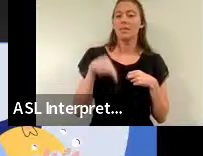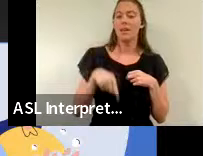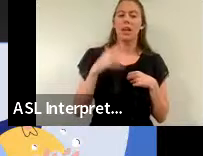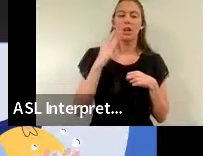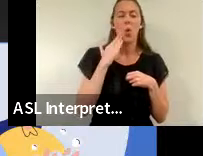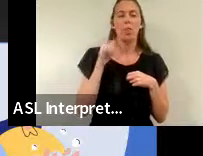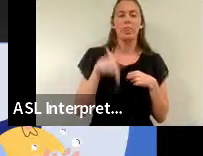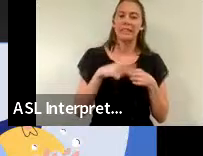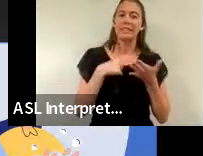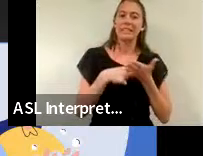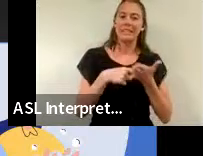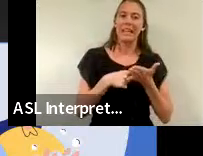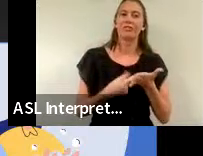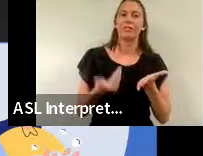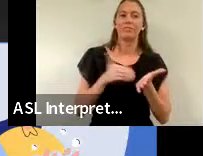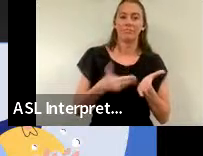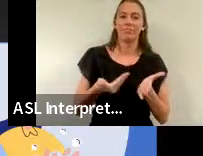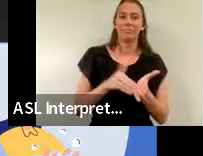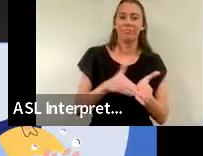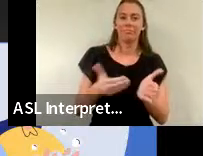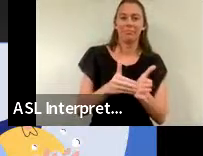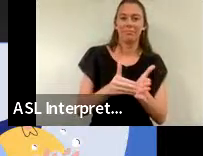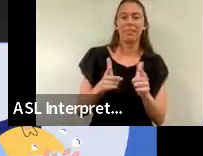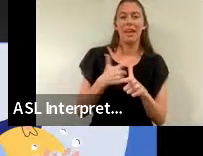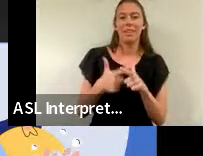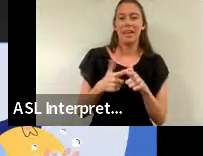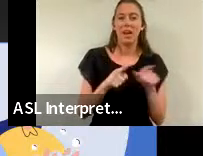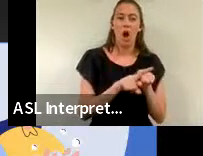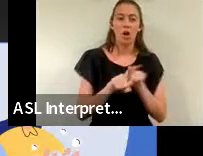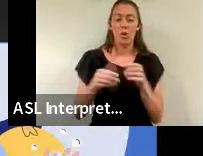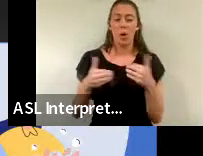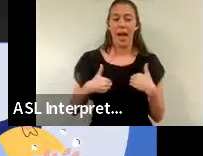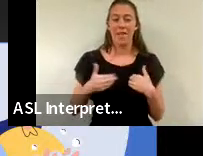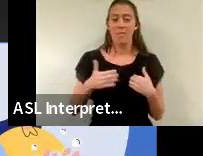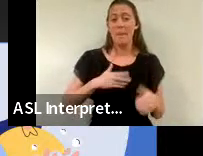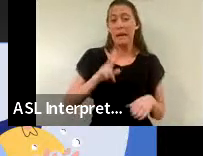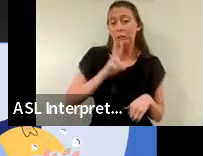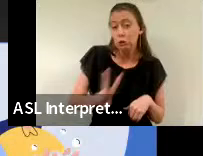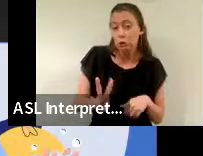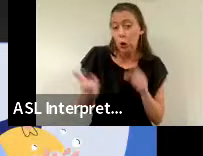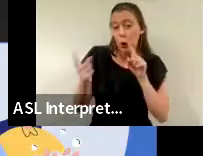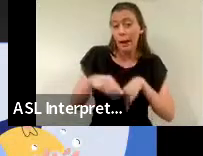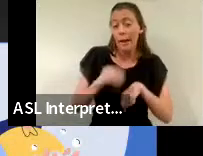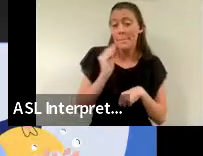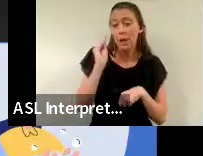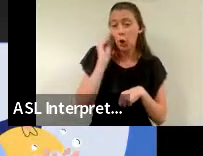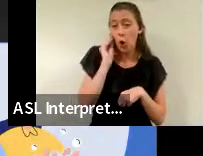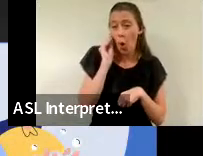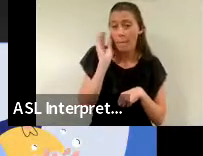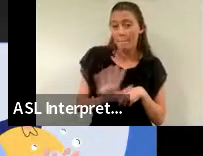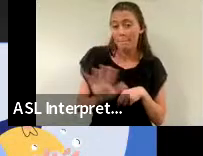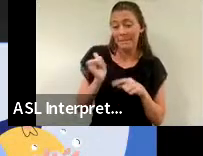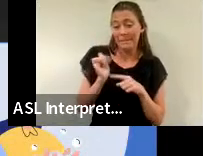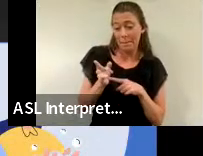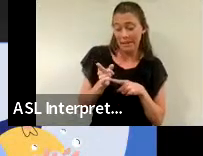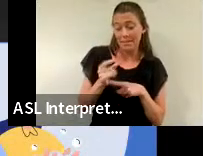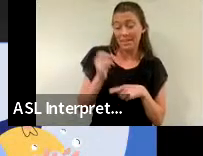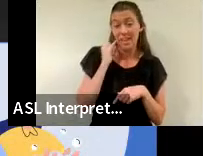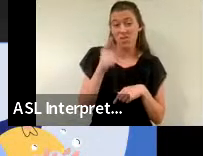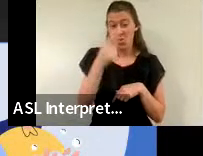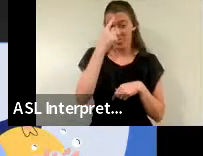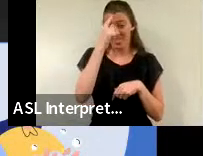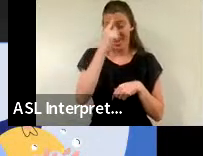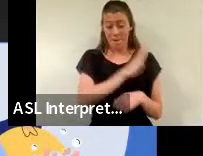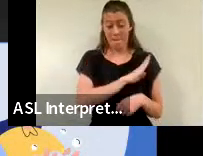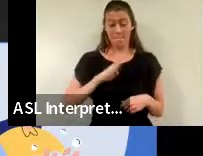have a toddler walking in the door in about 10 minutes. And if you think the Board of Supervisors are a unruly crowd,